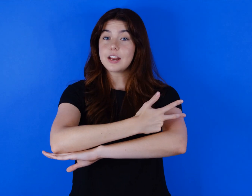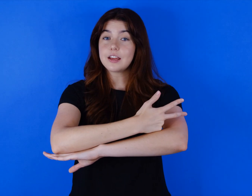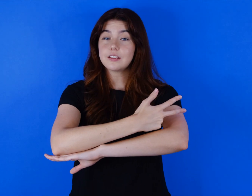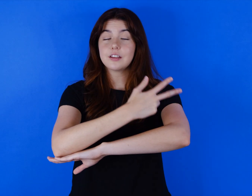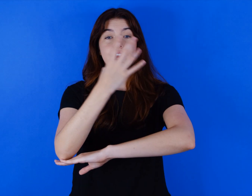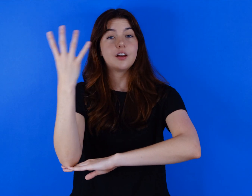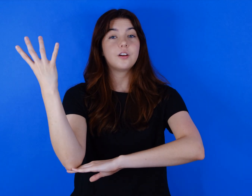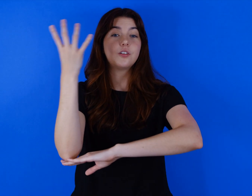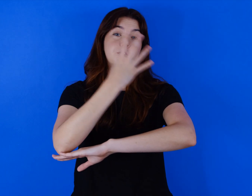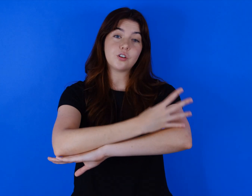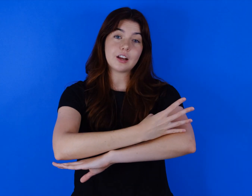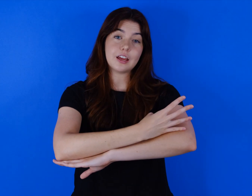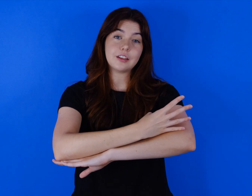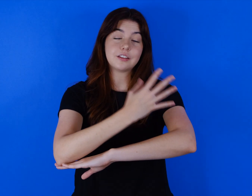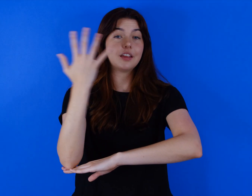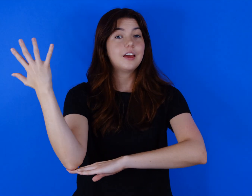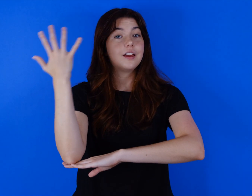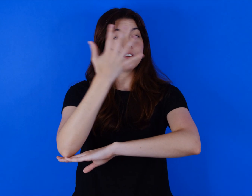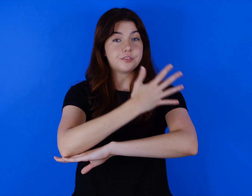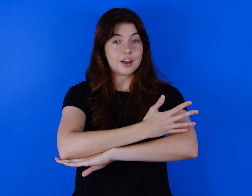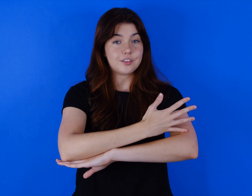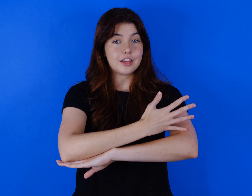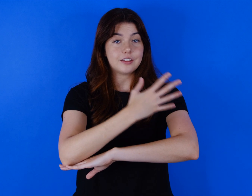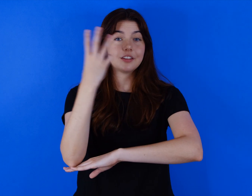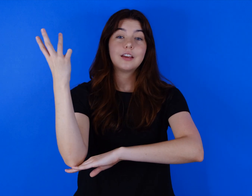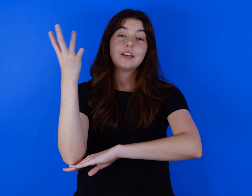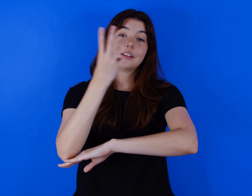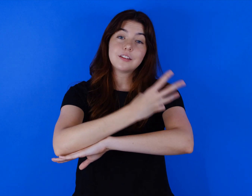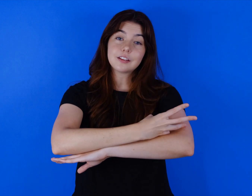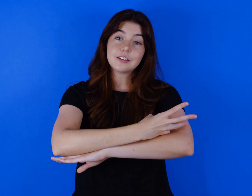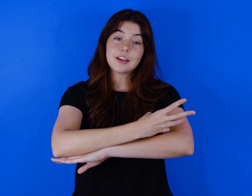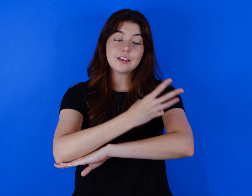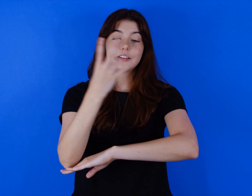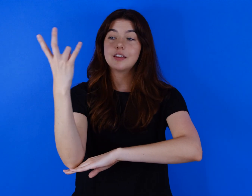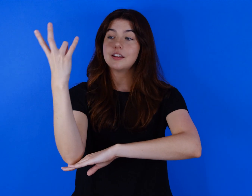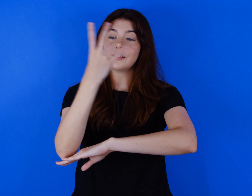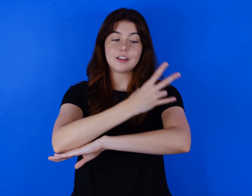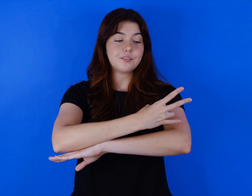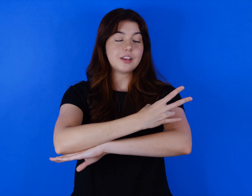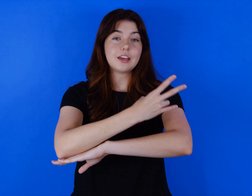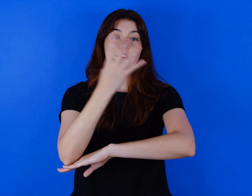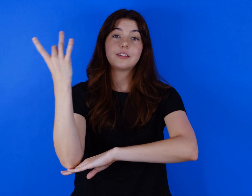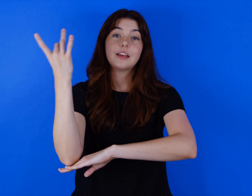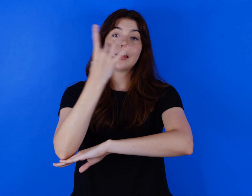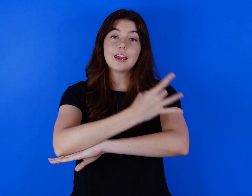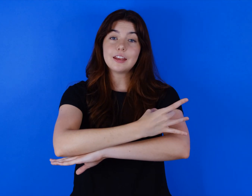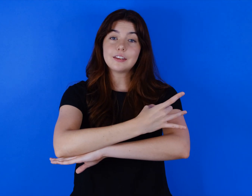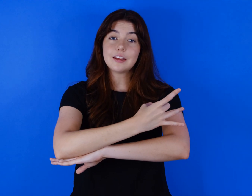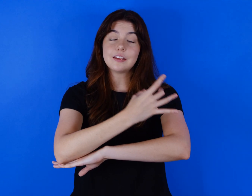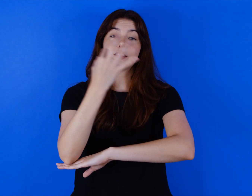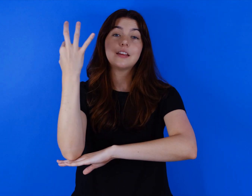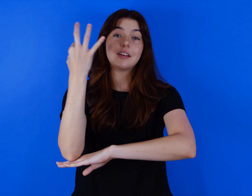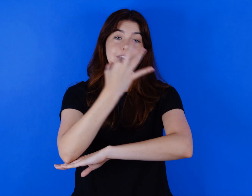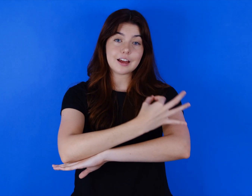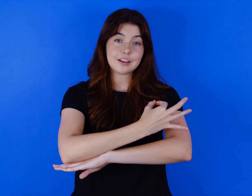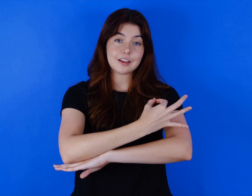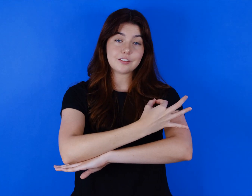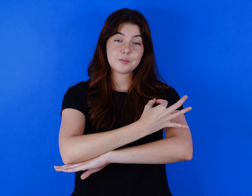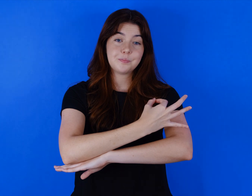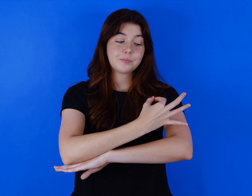days, 4 days, 5 days, 6 days, 7 days, 8 days, 9 days.